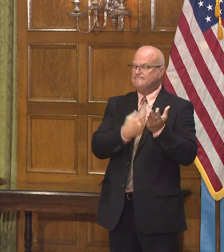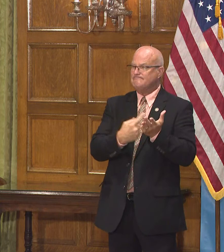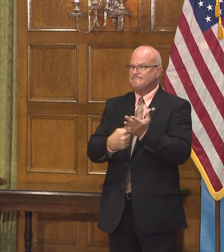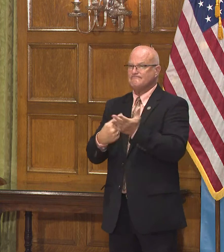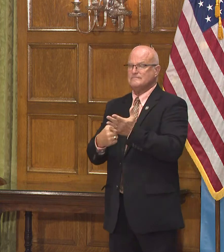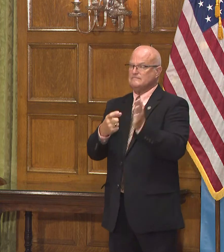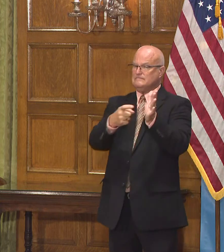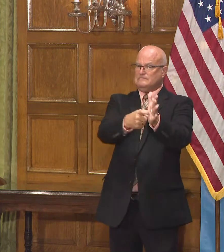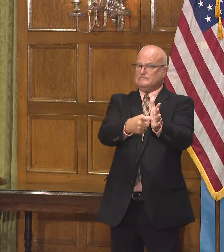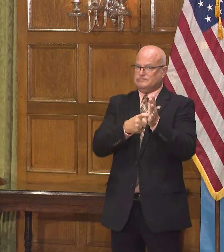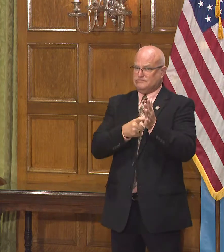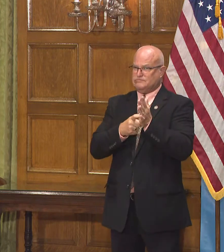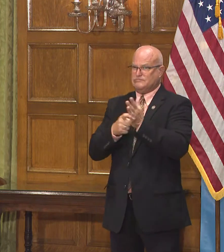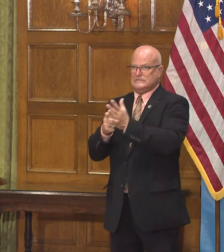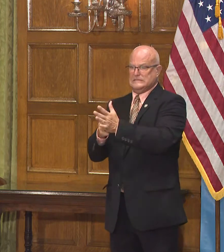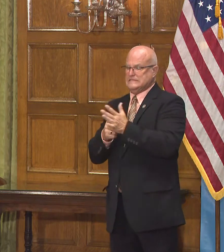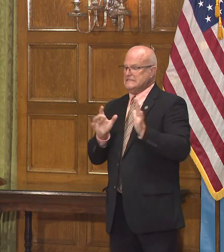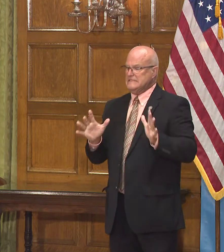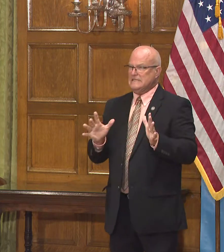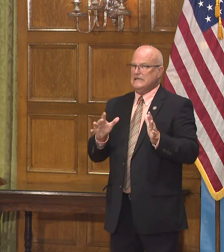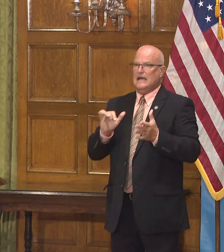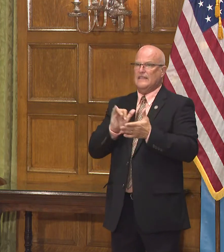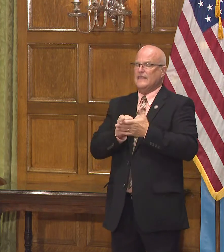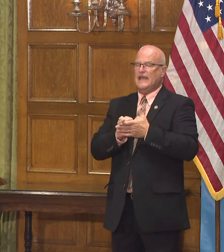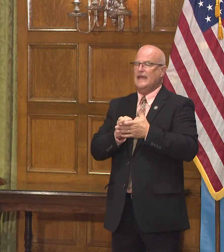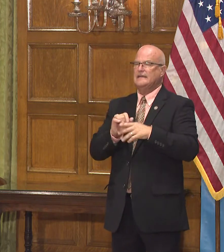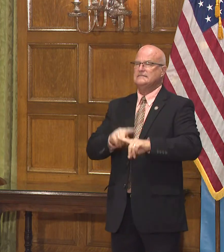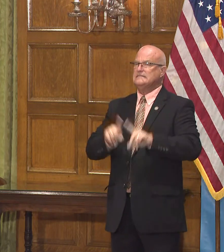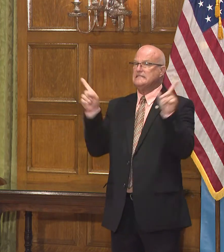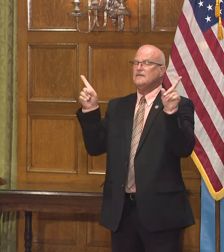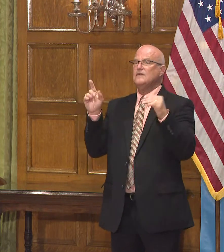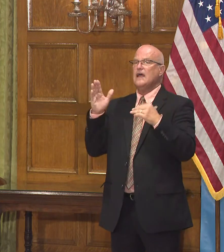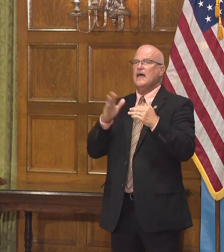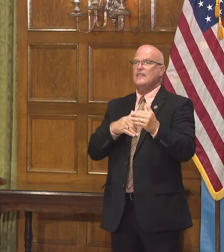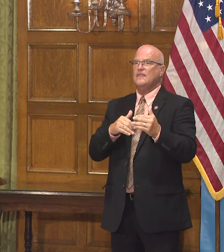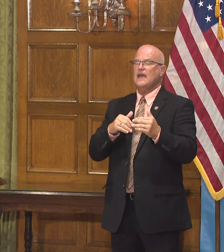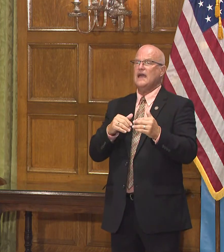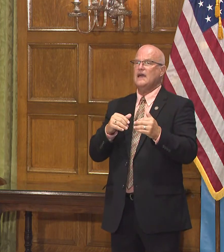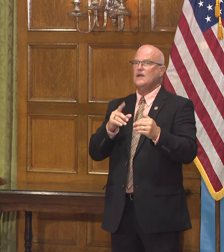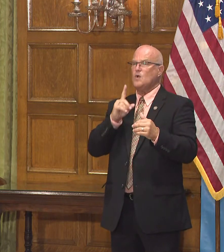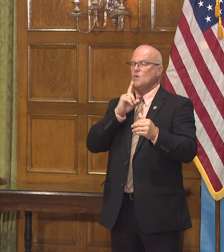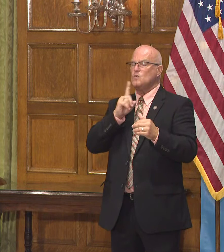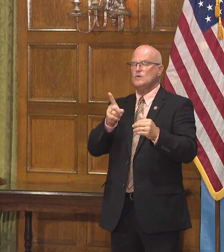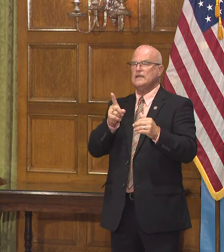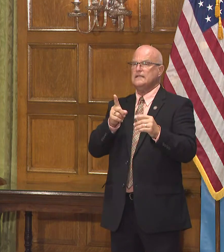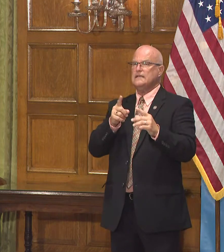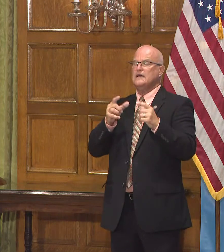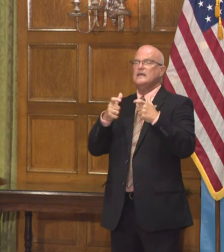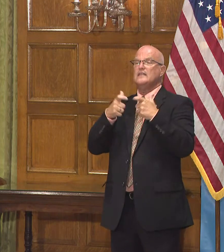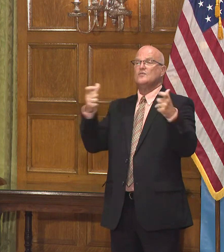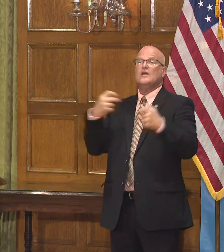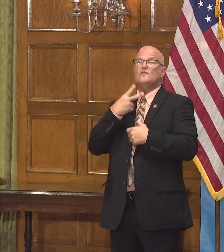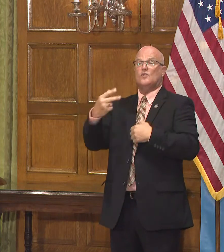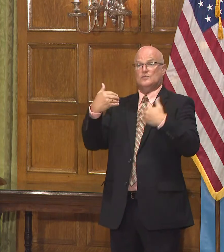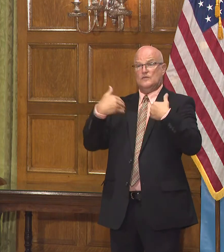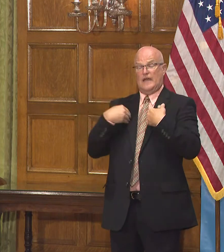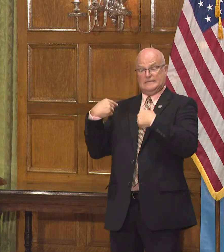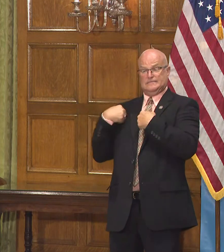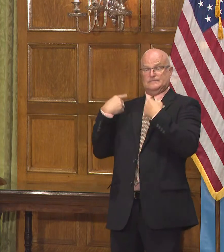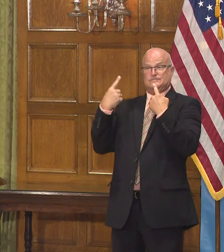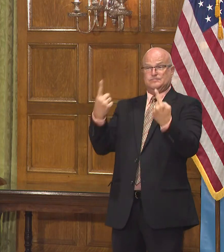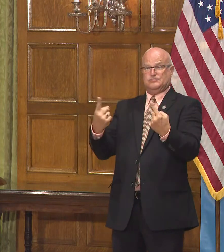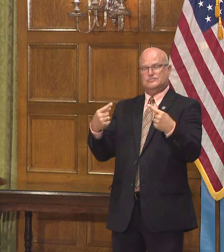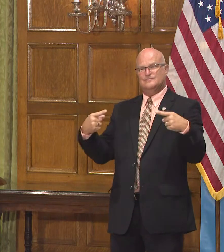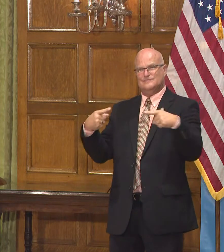on mandates is a side attraction that withdraws really from the greater voice that we've had in